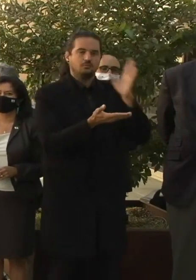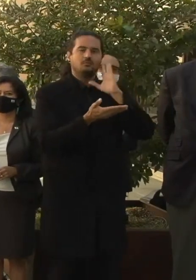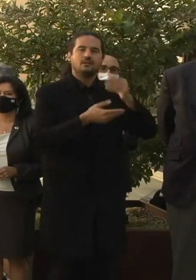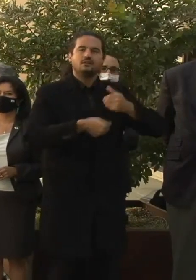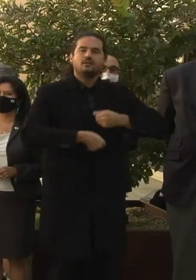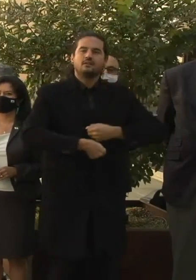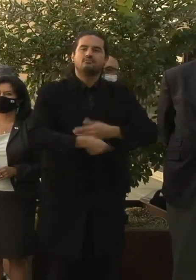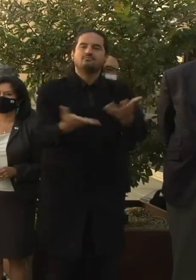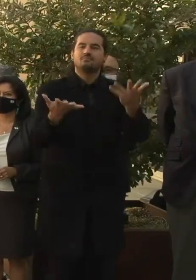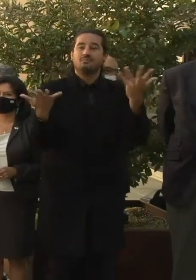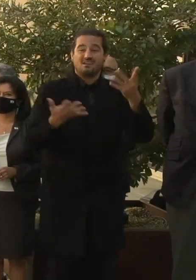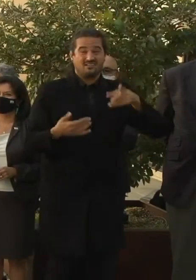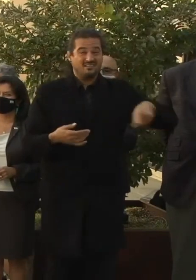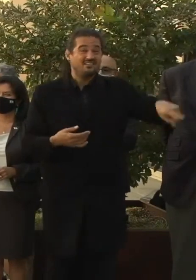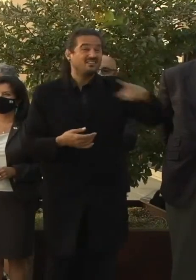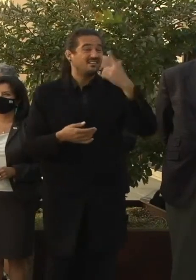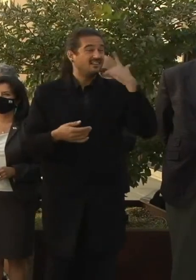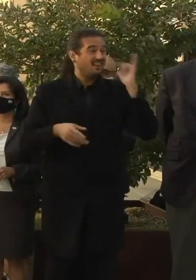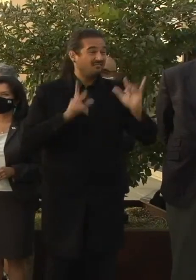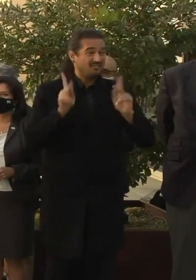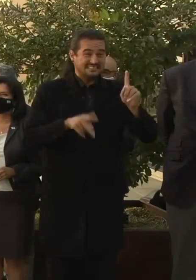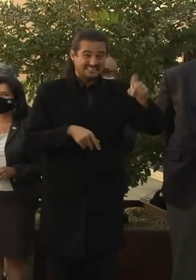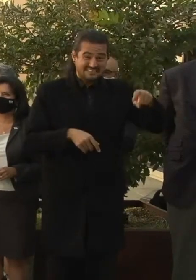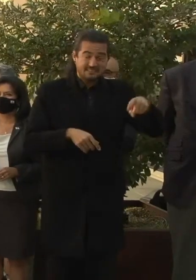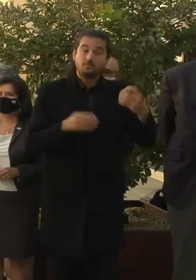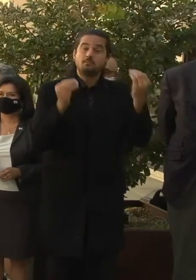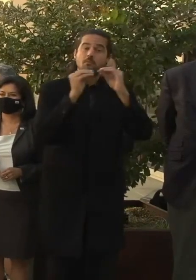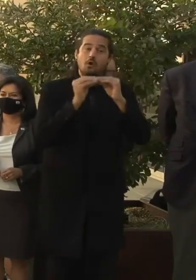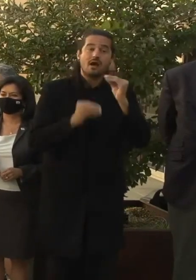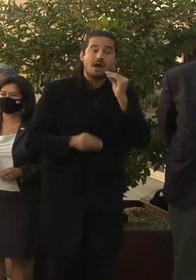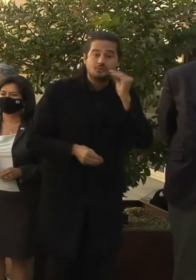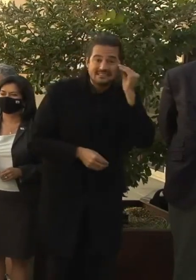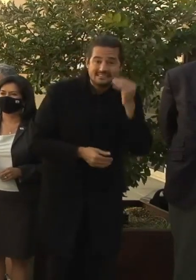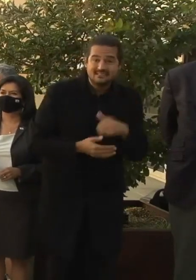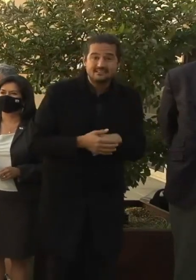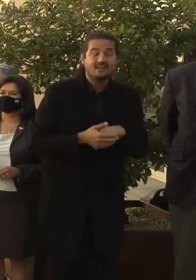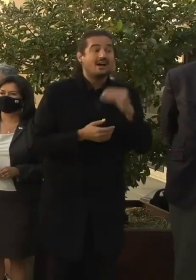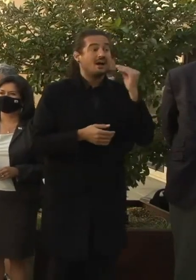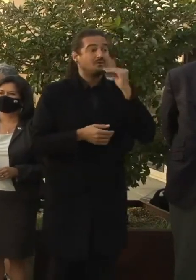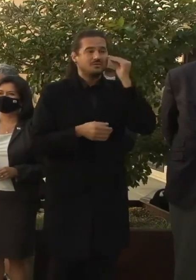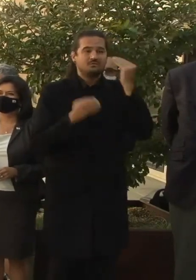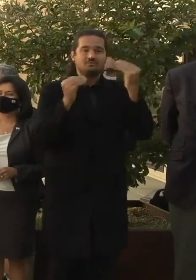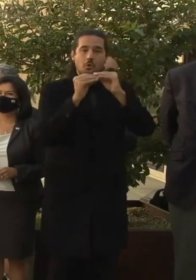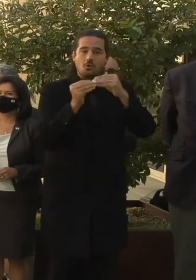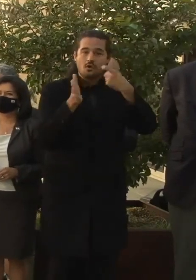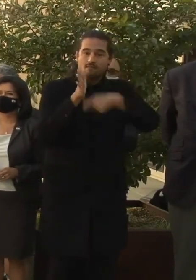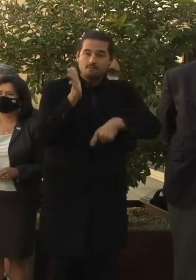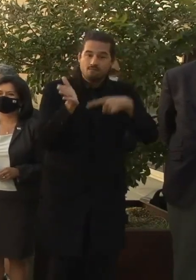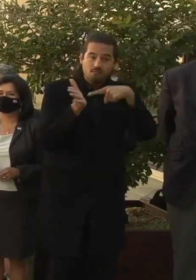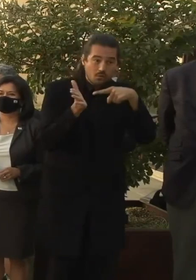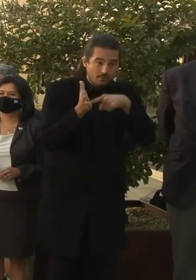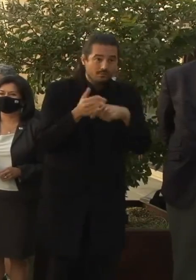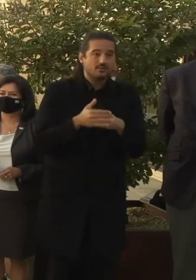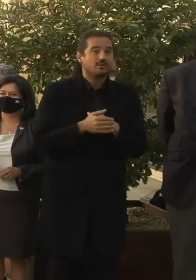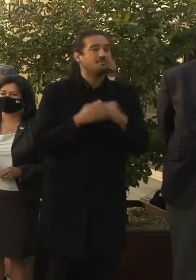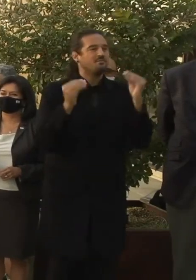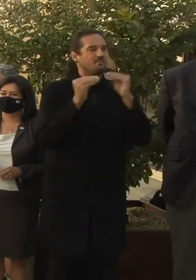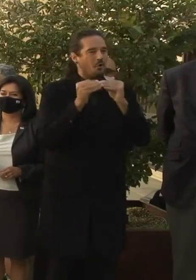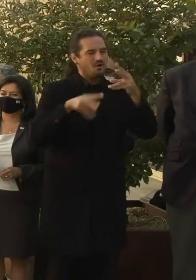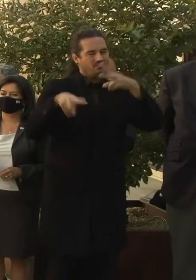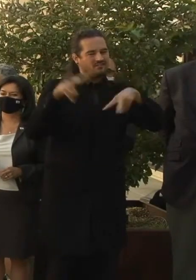more housing, more affordable housing, and more accountability so that we know that that money is being spent well.